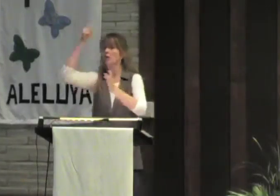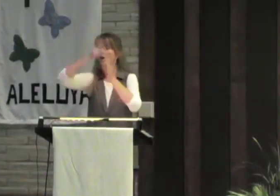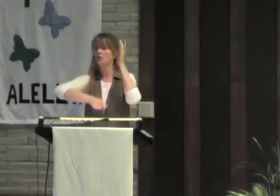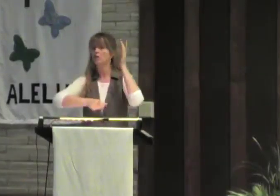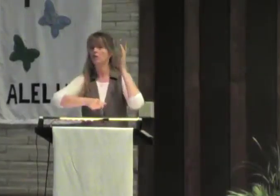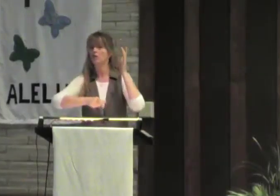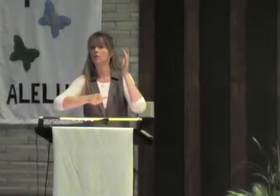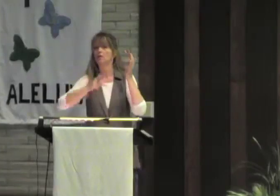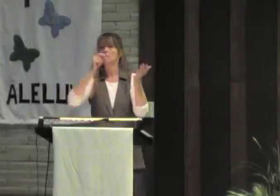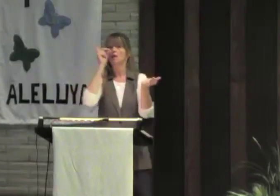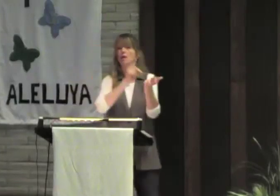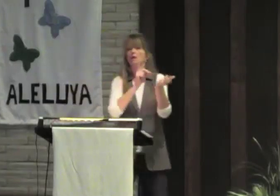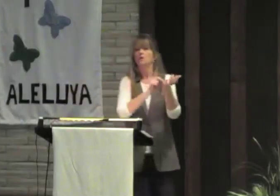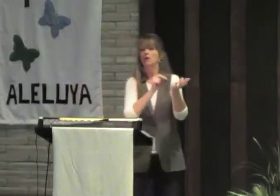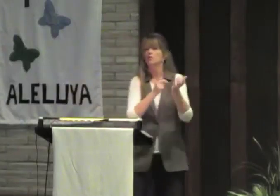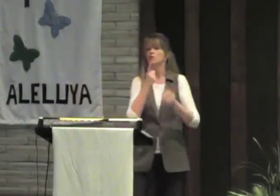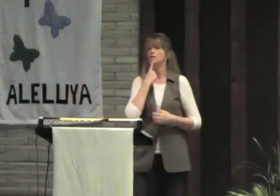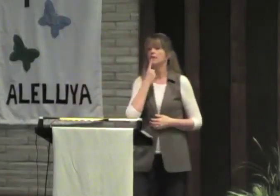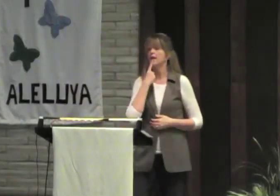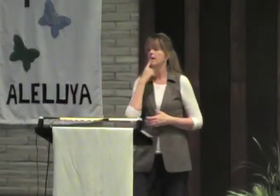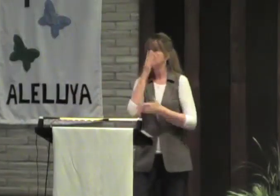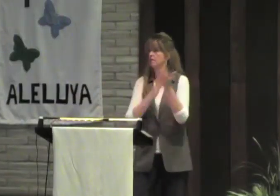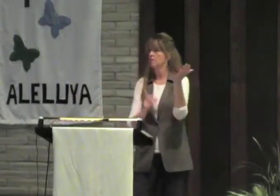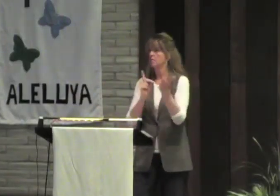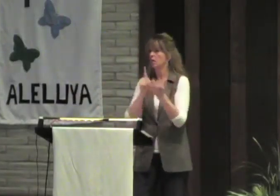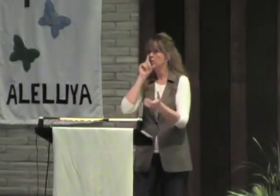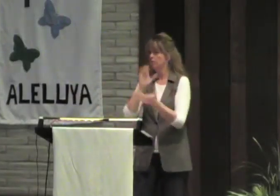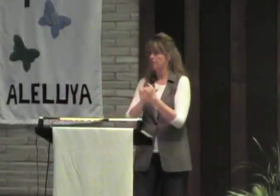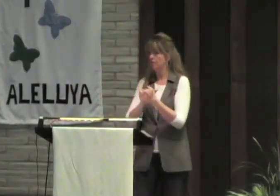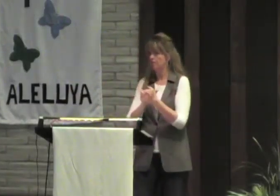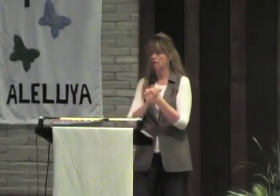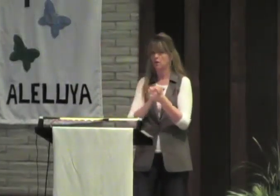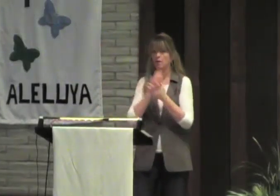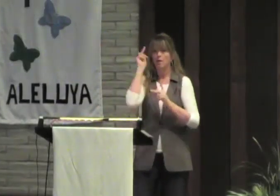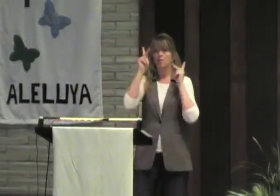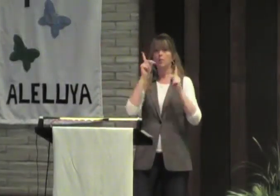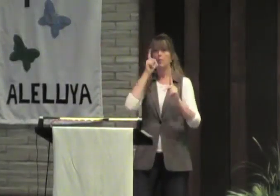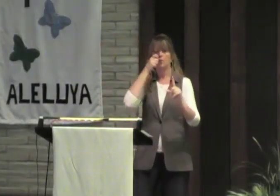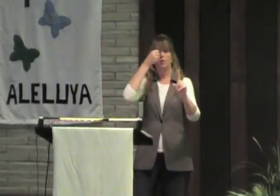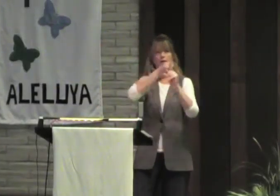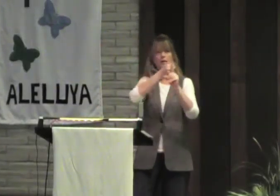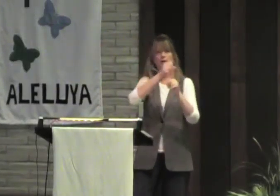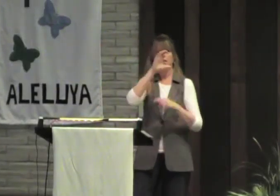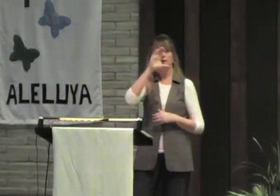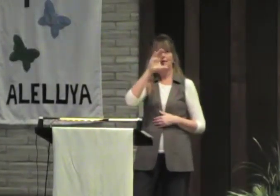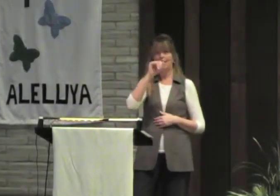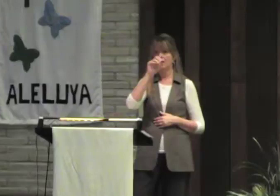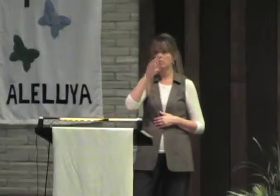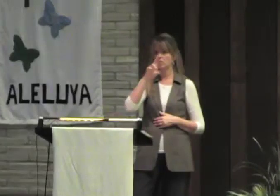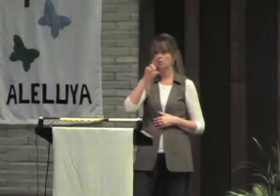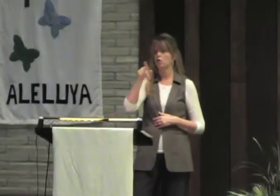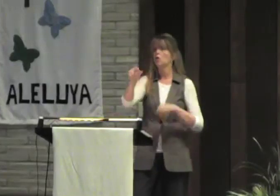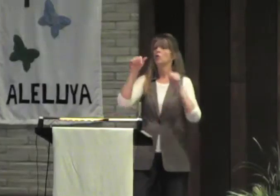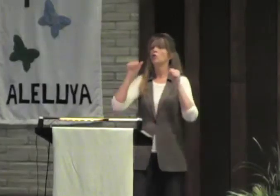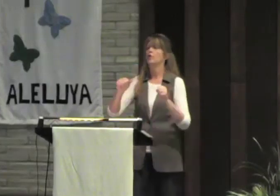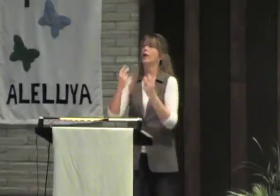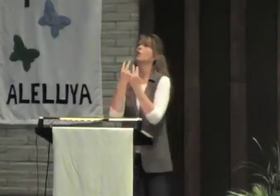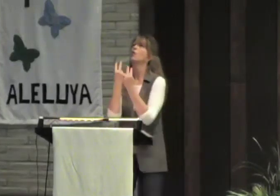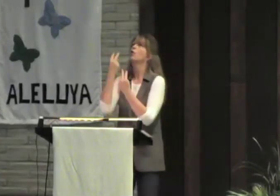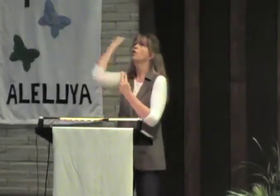I read an article that doctors said that some doctors believe that people who have cancer,